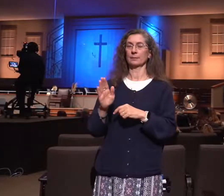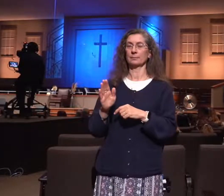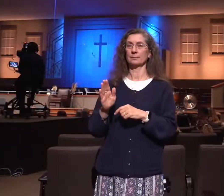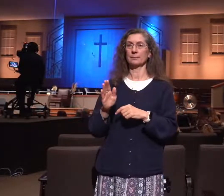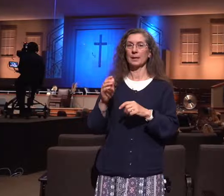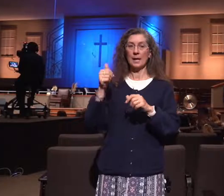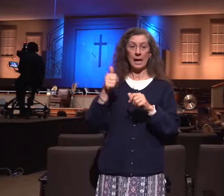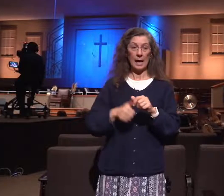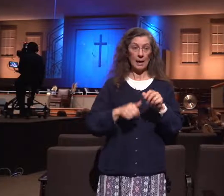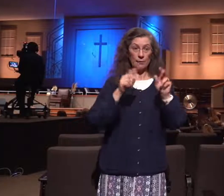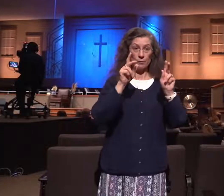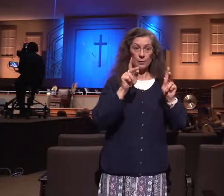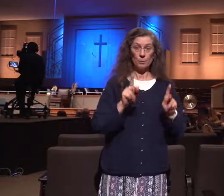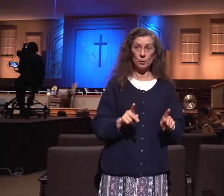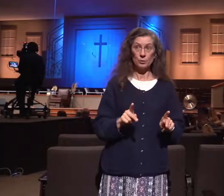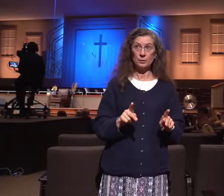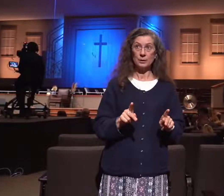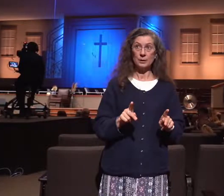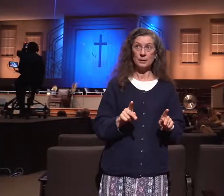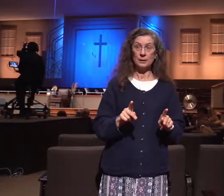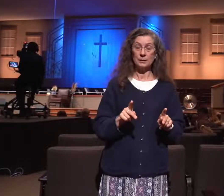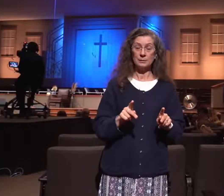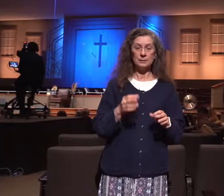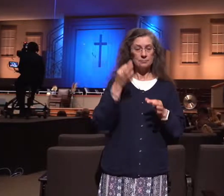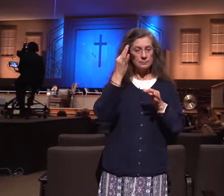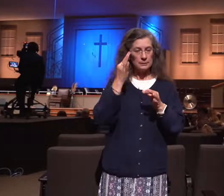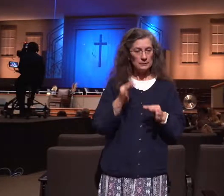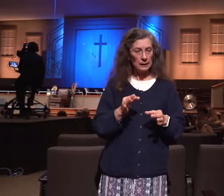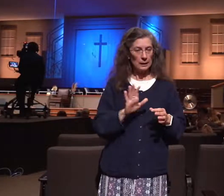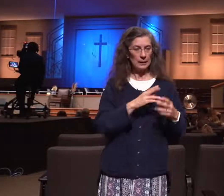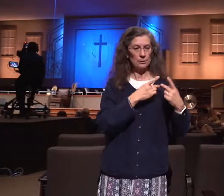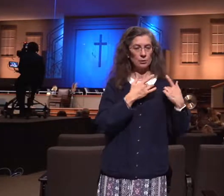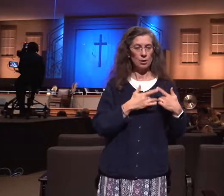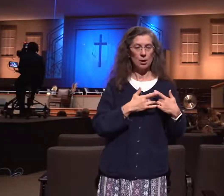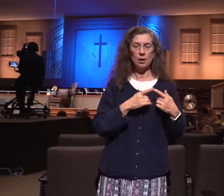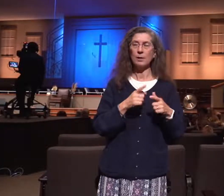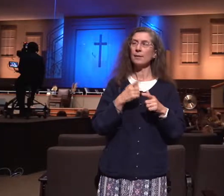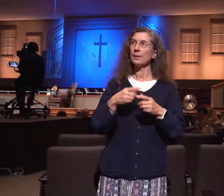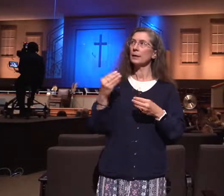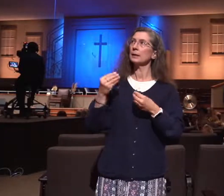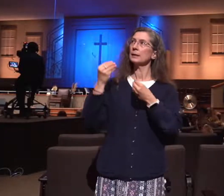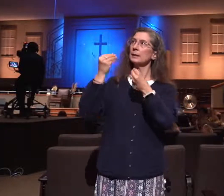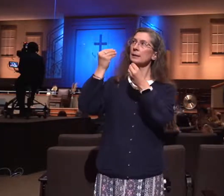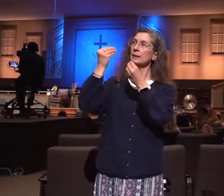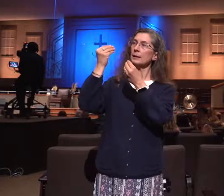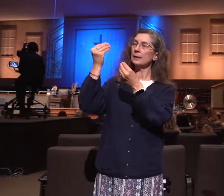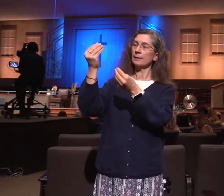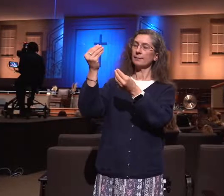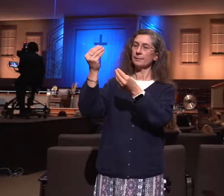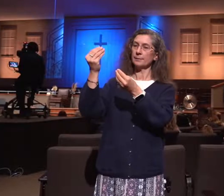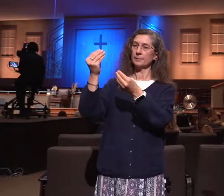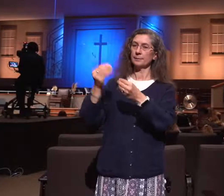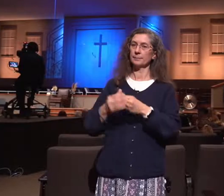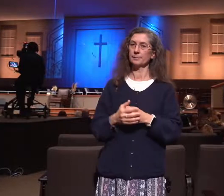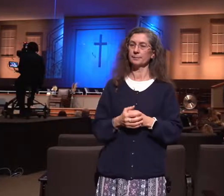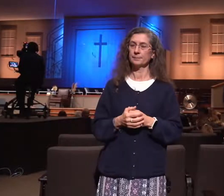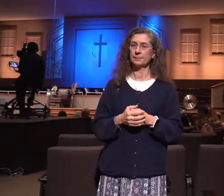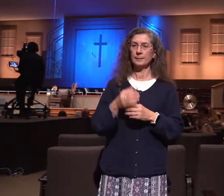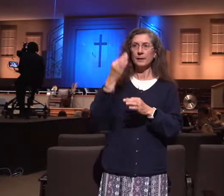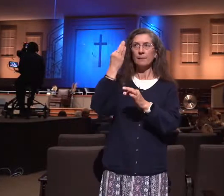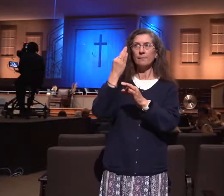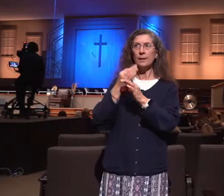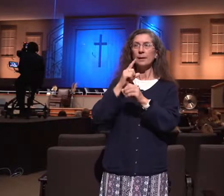Every man according as he purposeth in his heart, so let him give. That's how I learned about faith promise